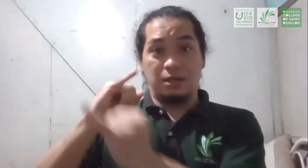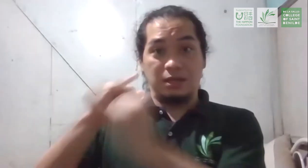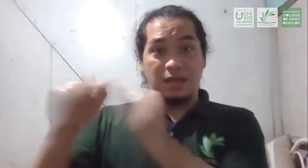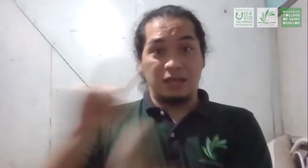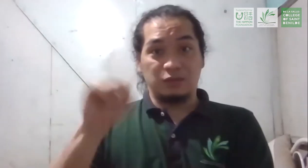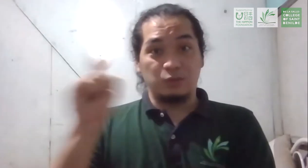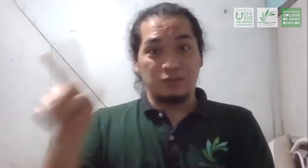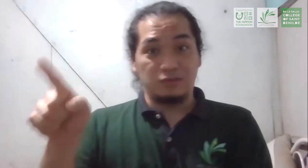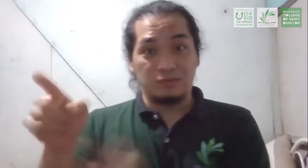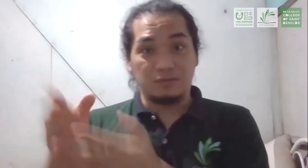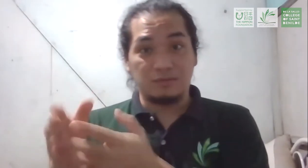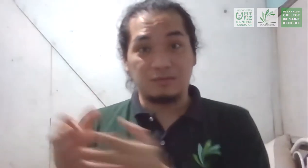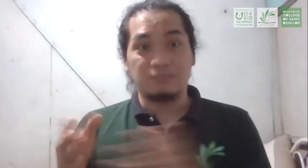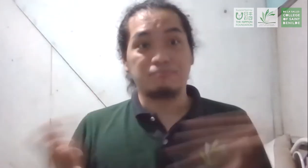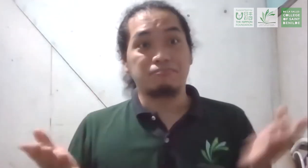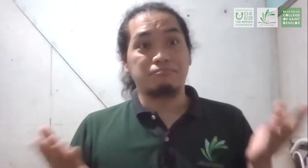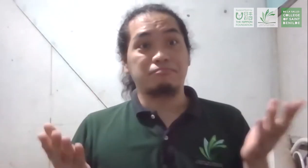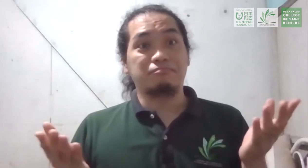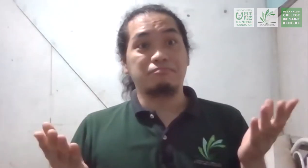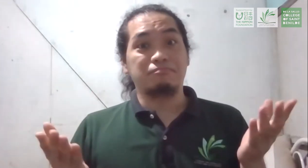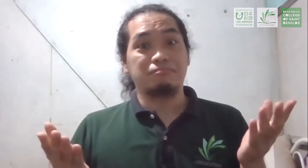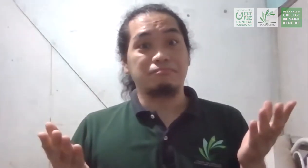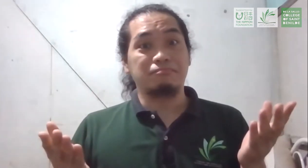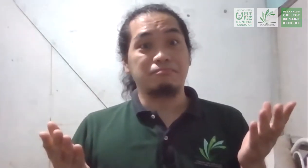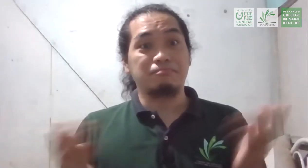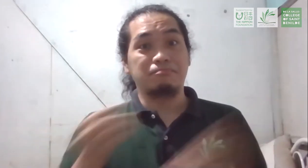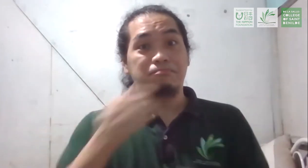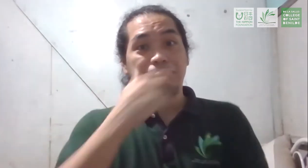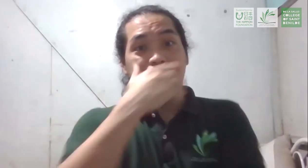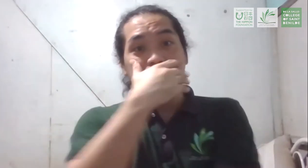Eat or mango eat how question. Mm-hmm.